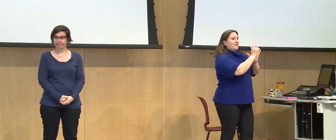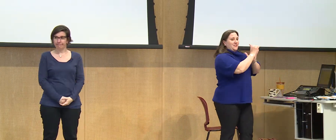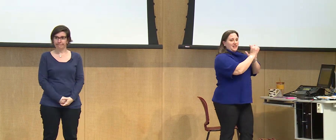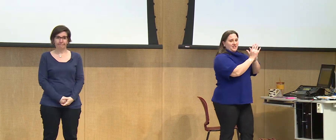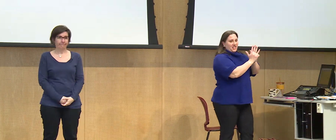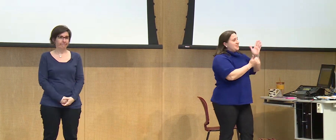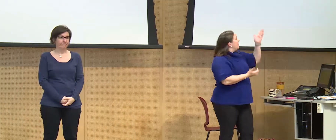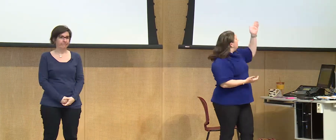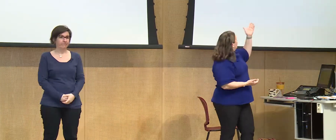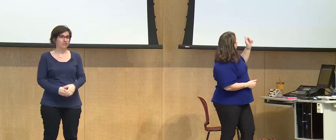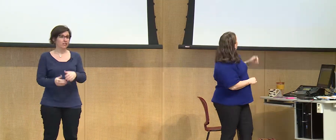The agenda.